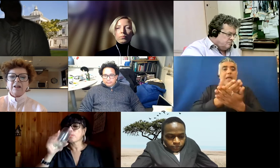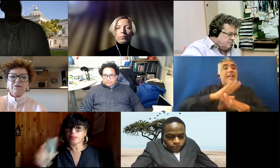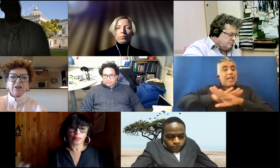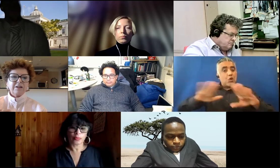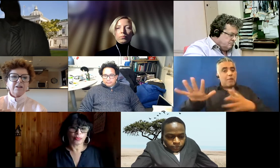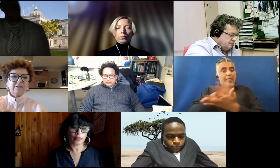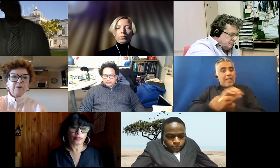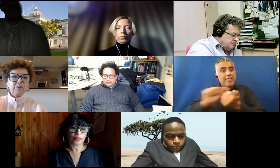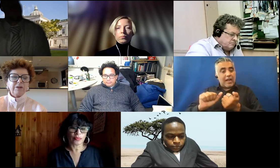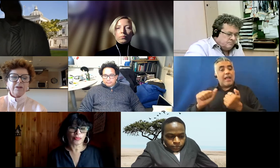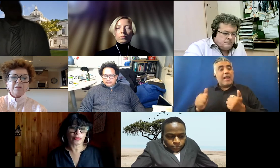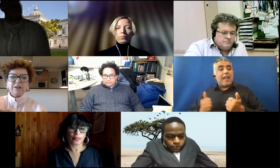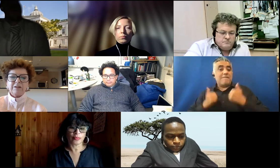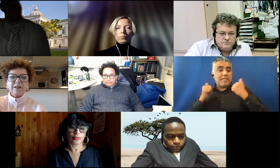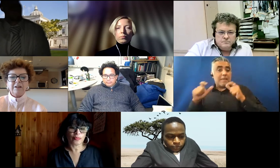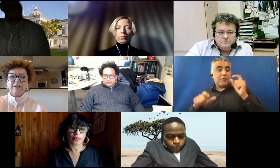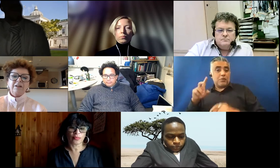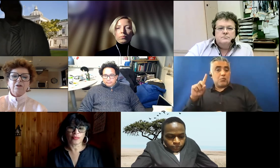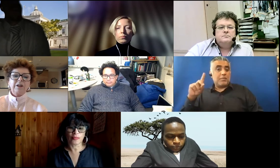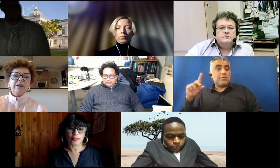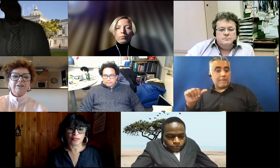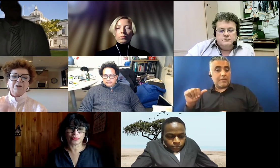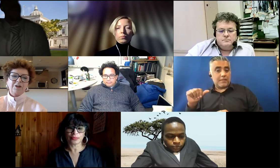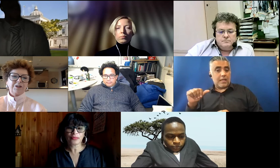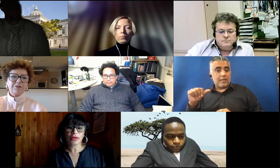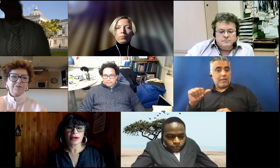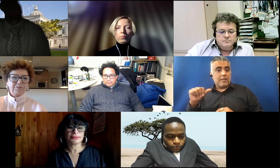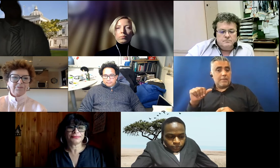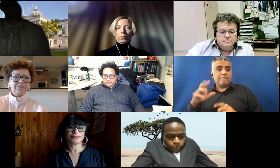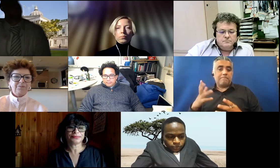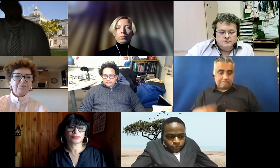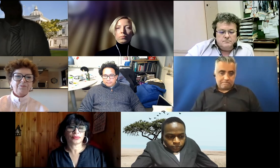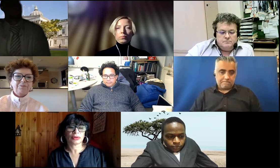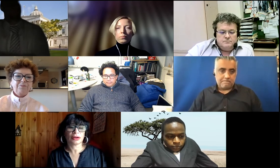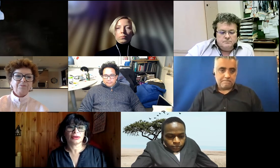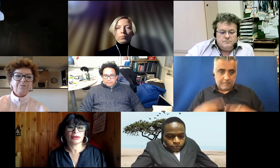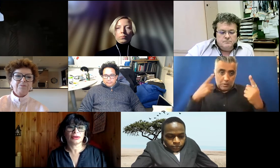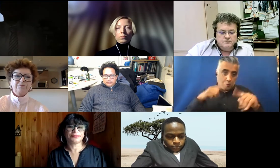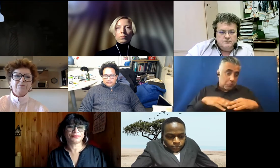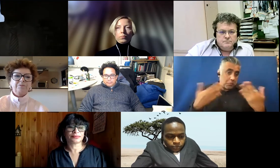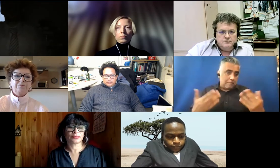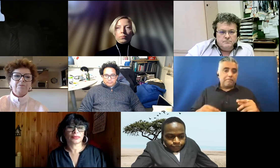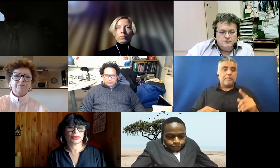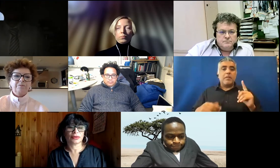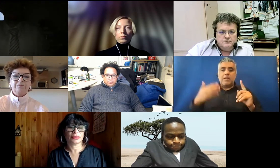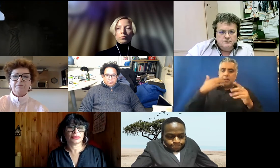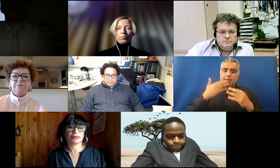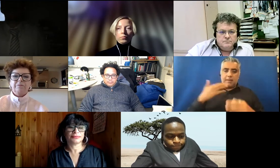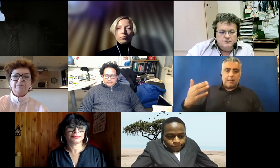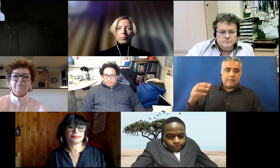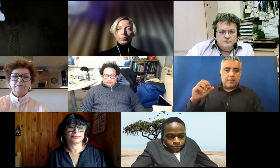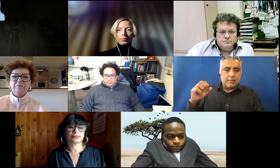damage the life chances of people with disabilities. Agree or not? Thank you very much, Susan. So well